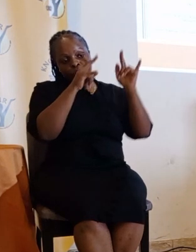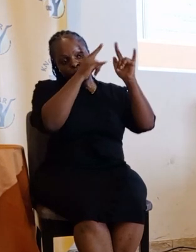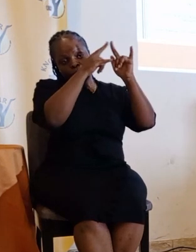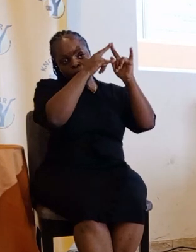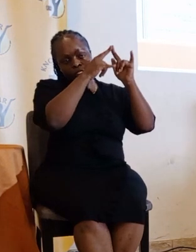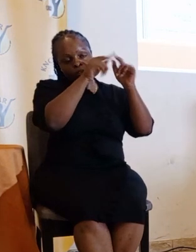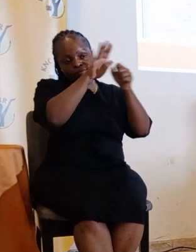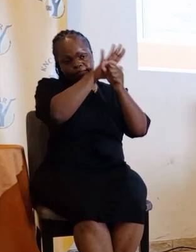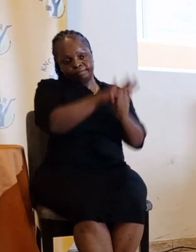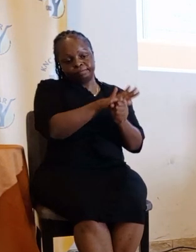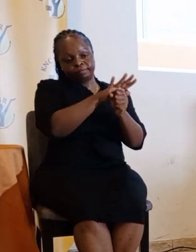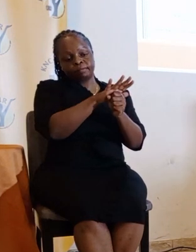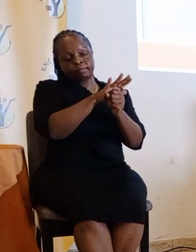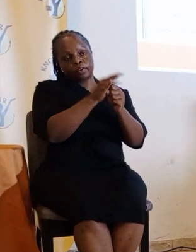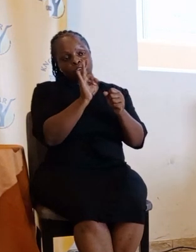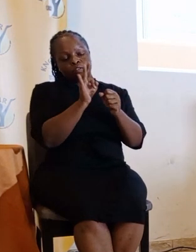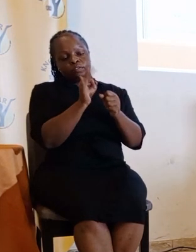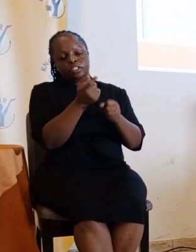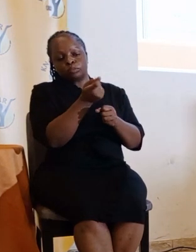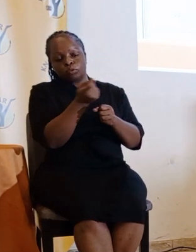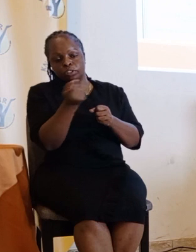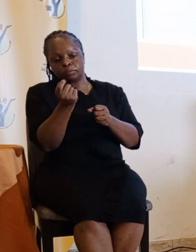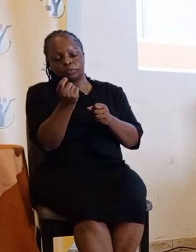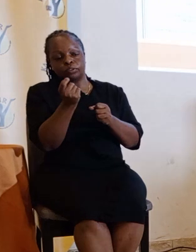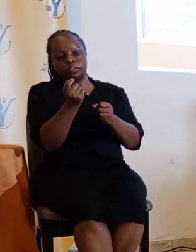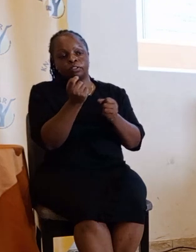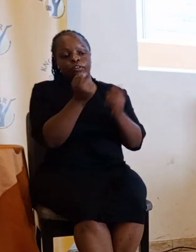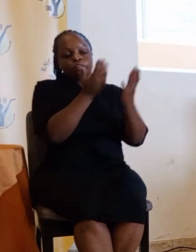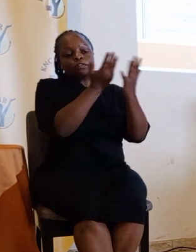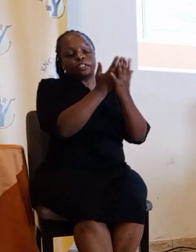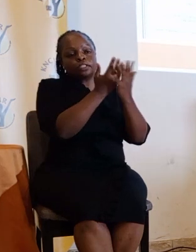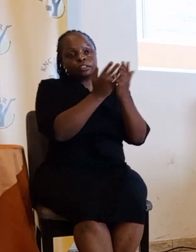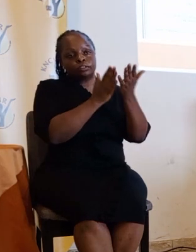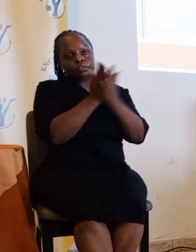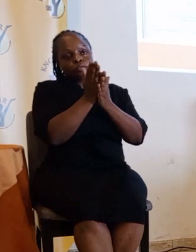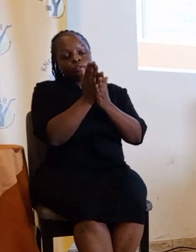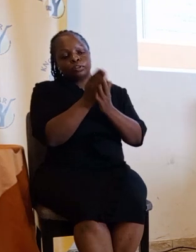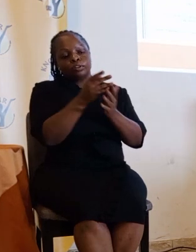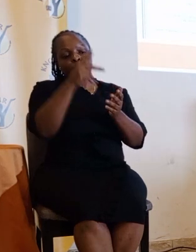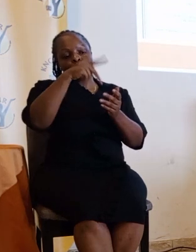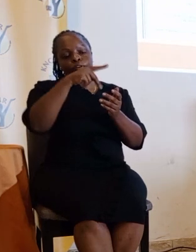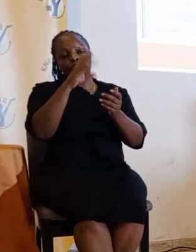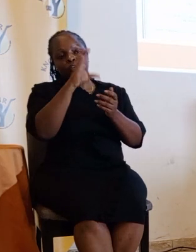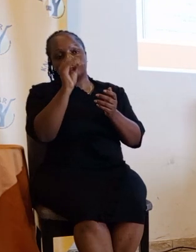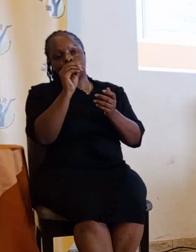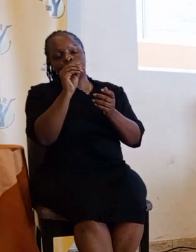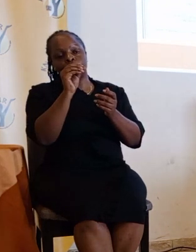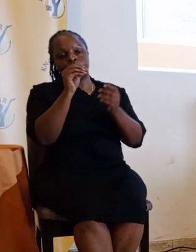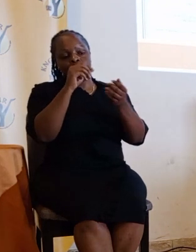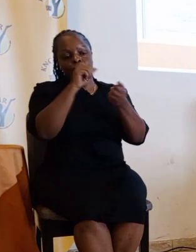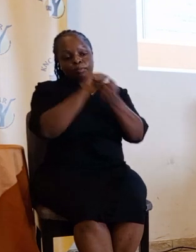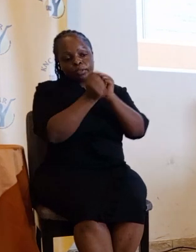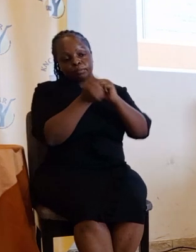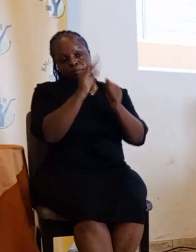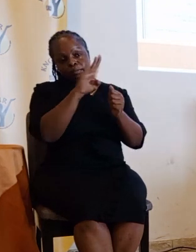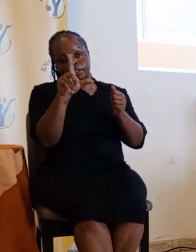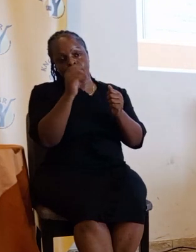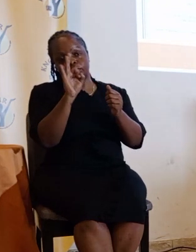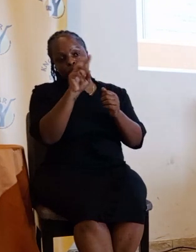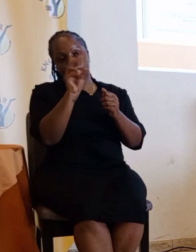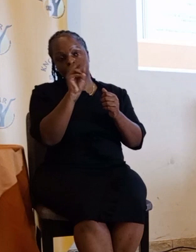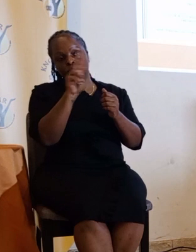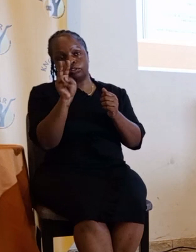the decriminalization of petty offenses through the Penal Code Amendment Bill 2022.